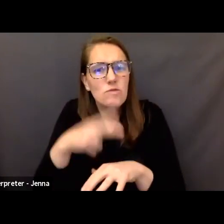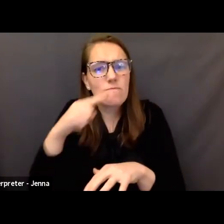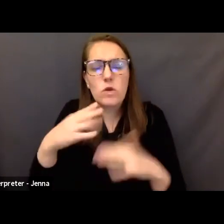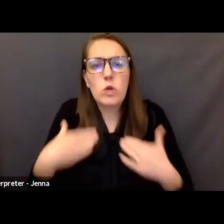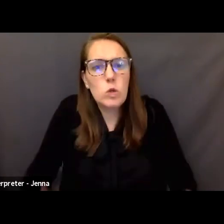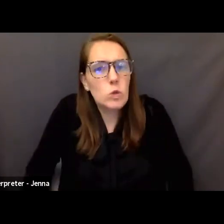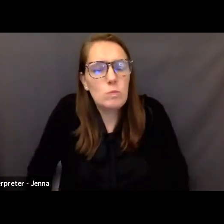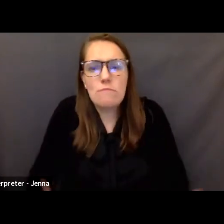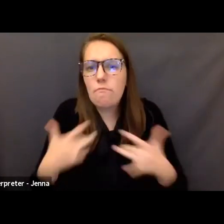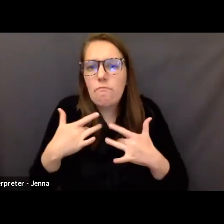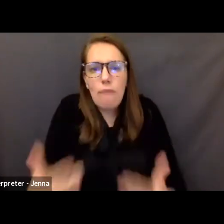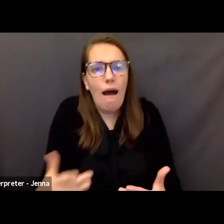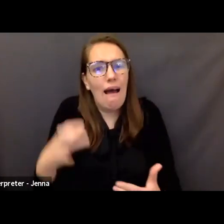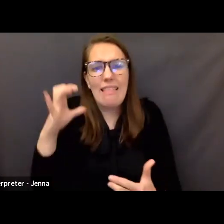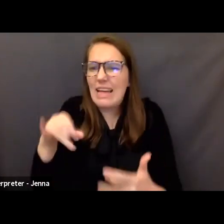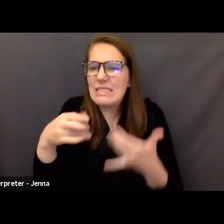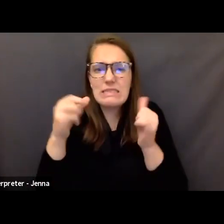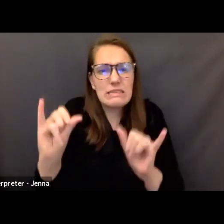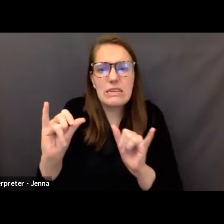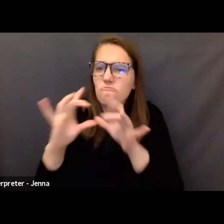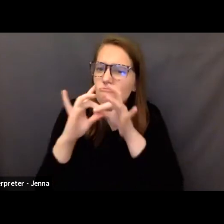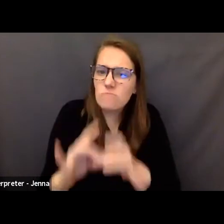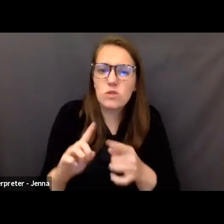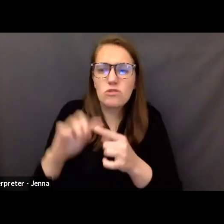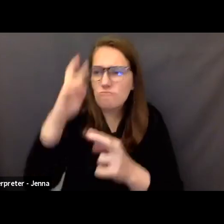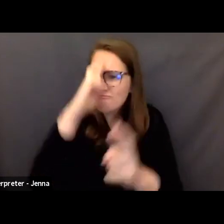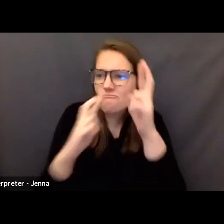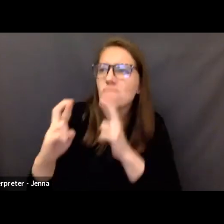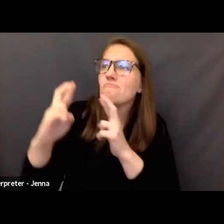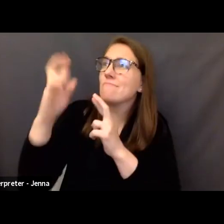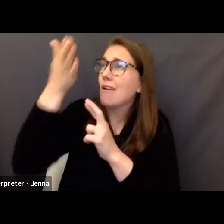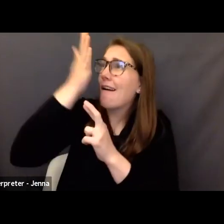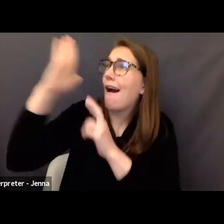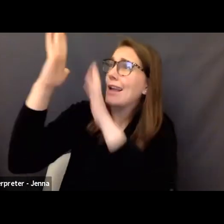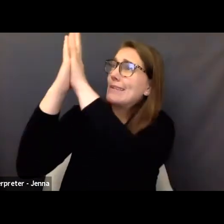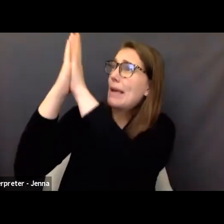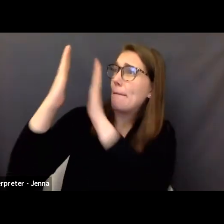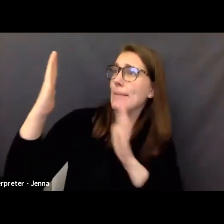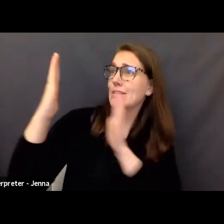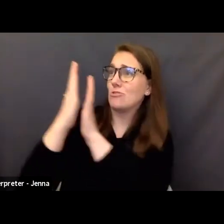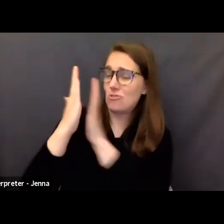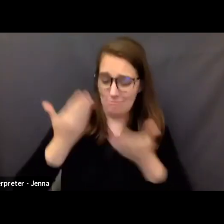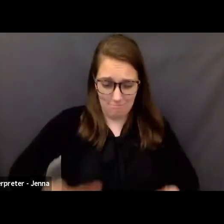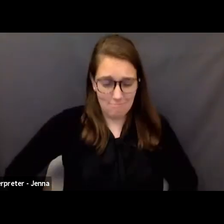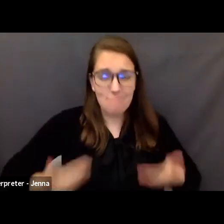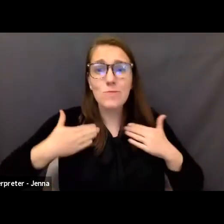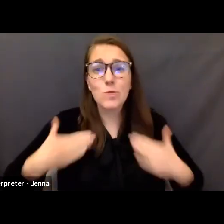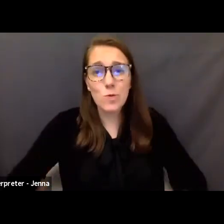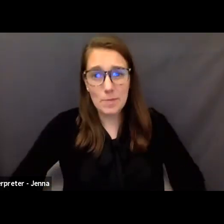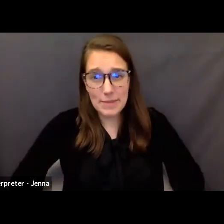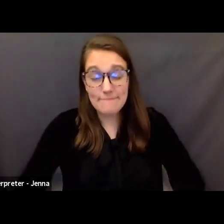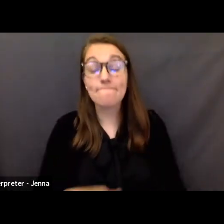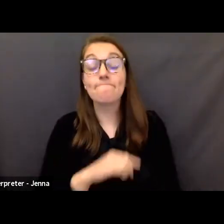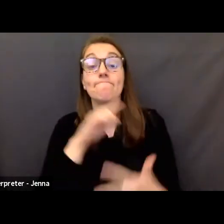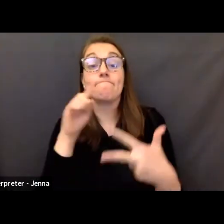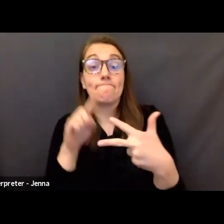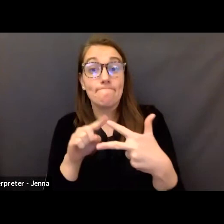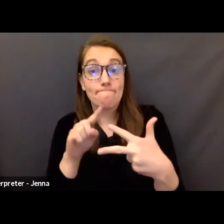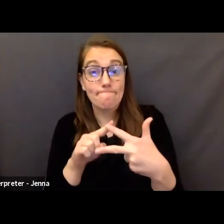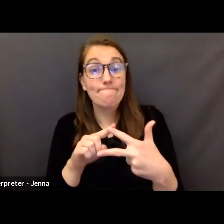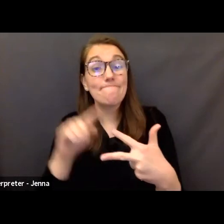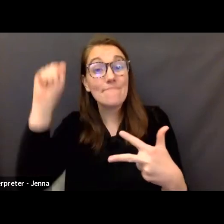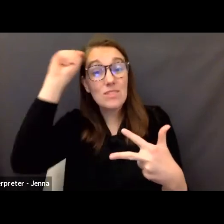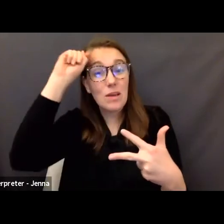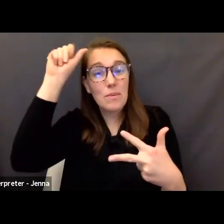the human being as the image of God. Number two, Aquinas' distinction between the specifying act of the